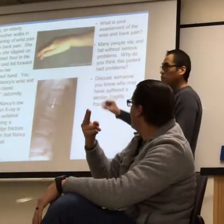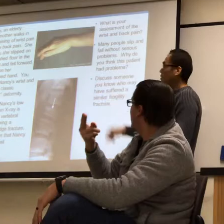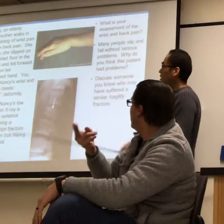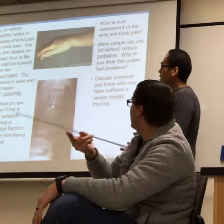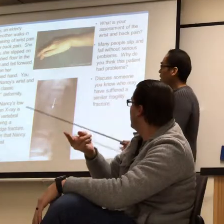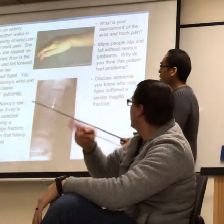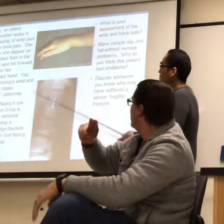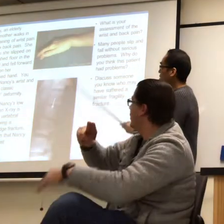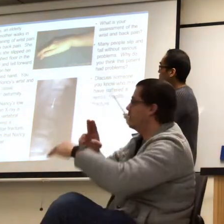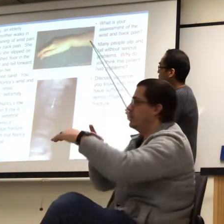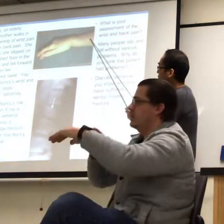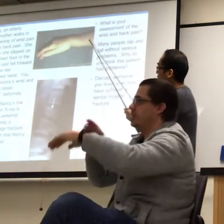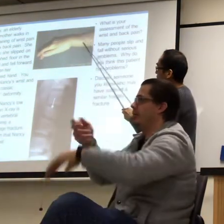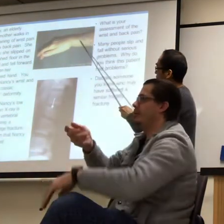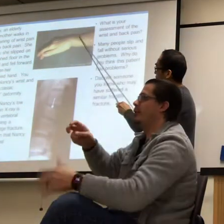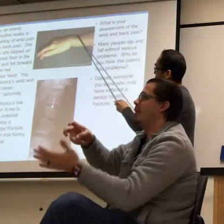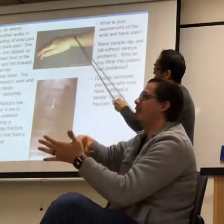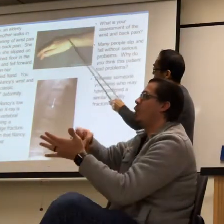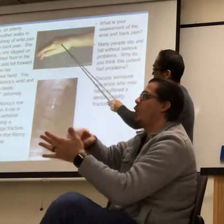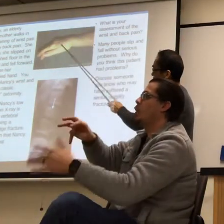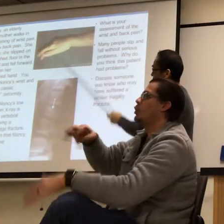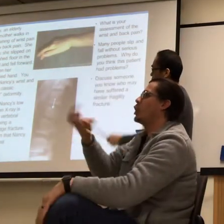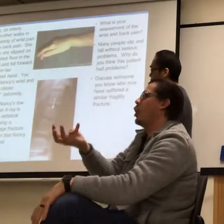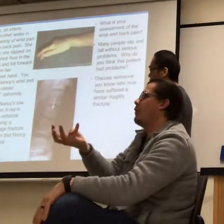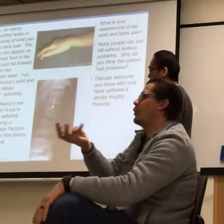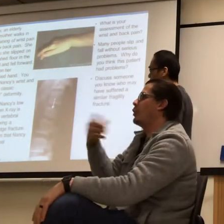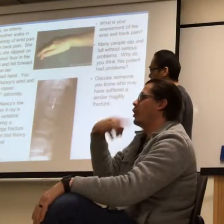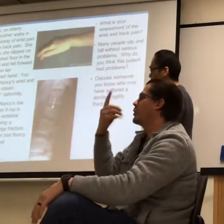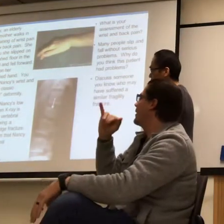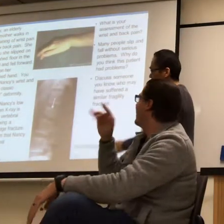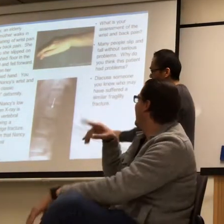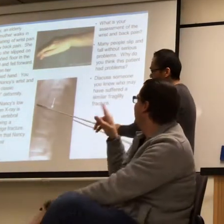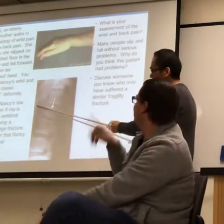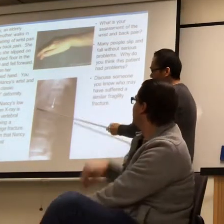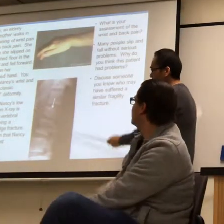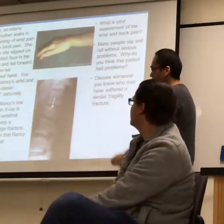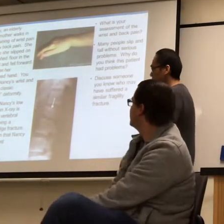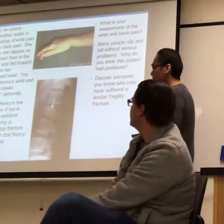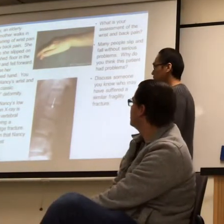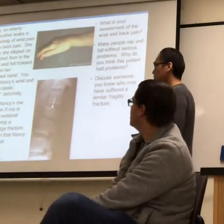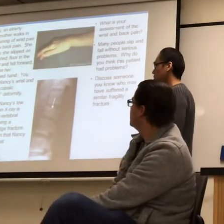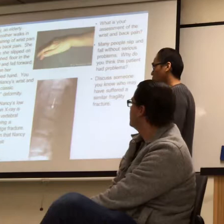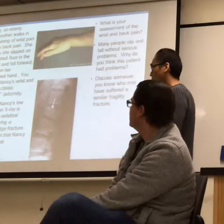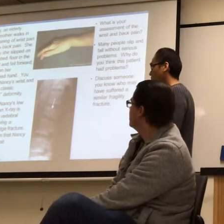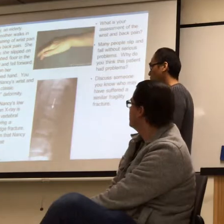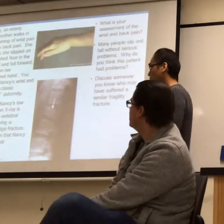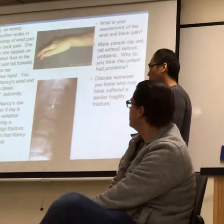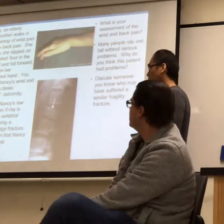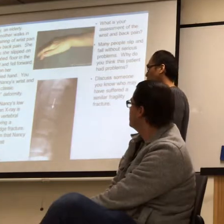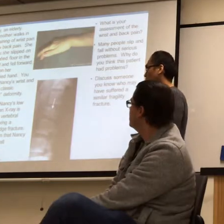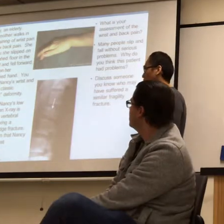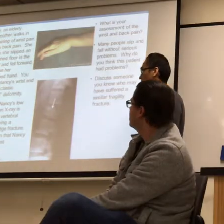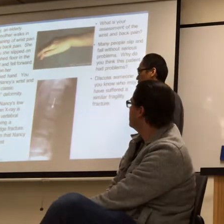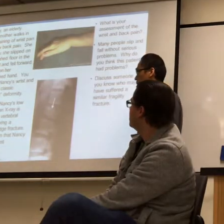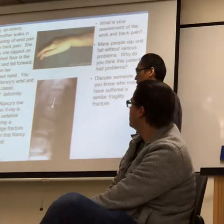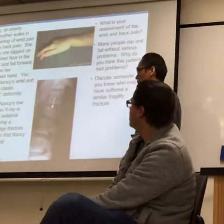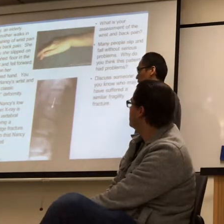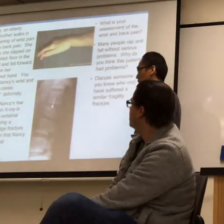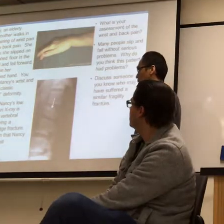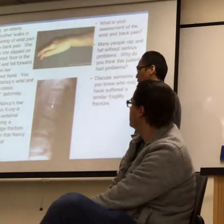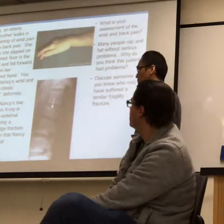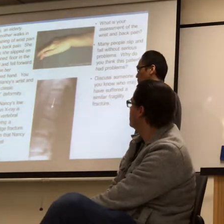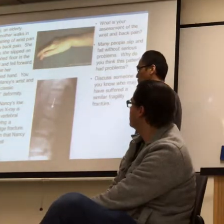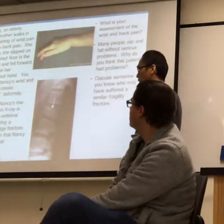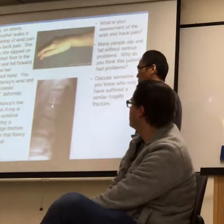over, it kind of resembles that little shape there. To assess Nancy's low back pain, an x-ray